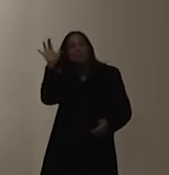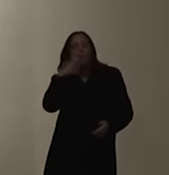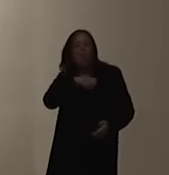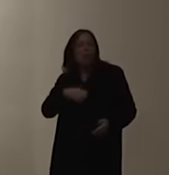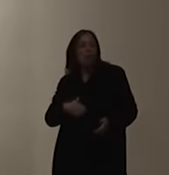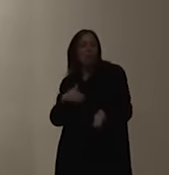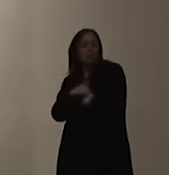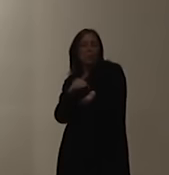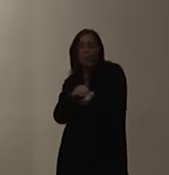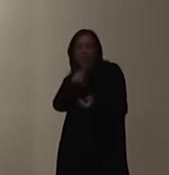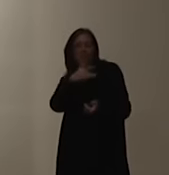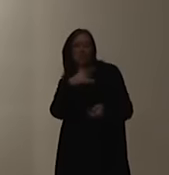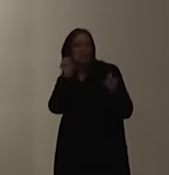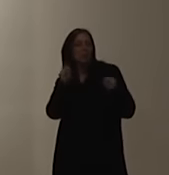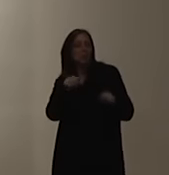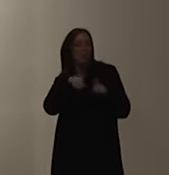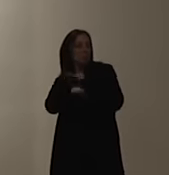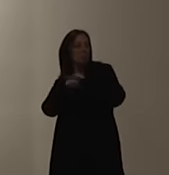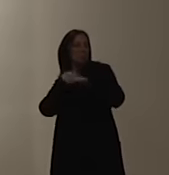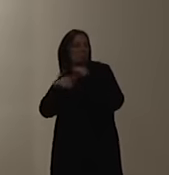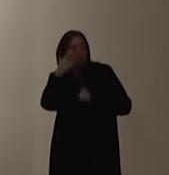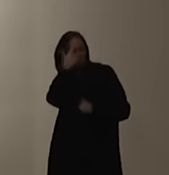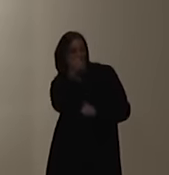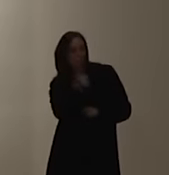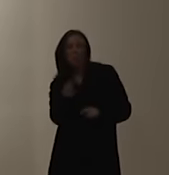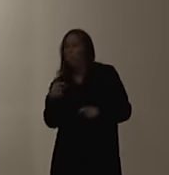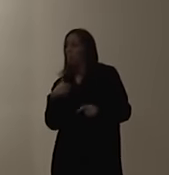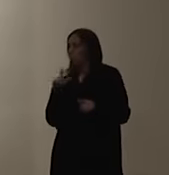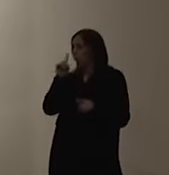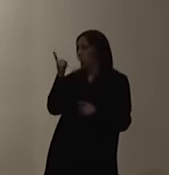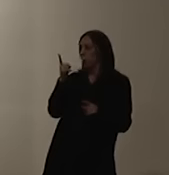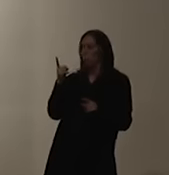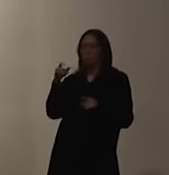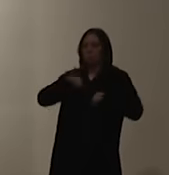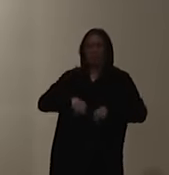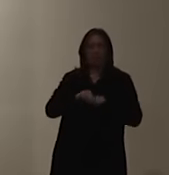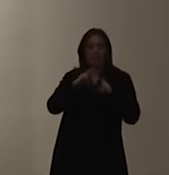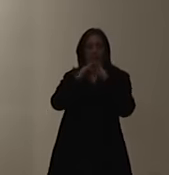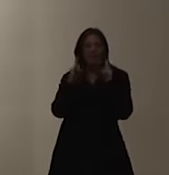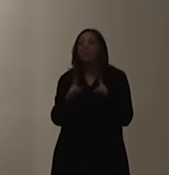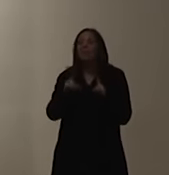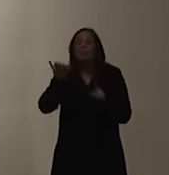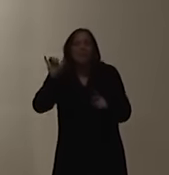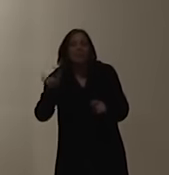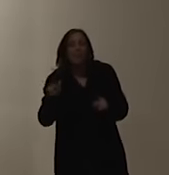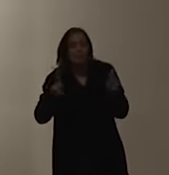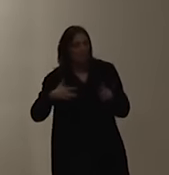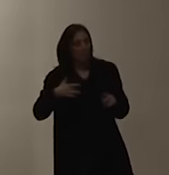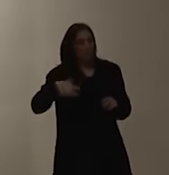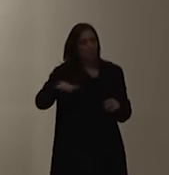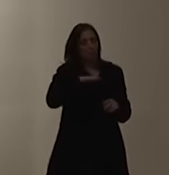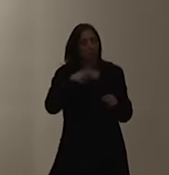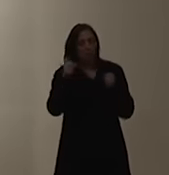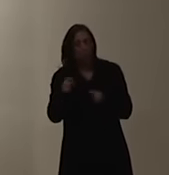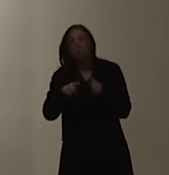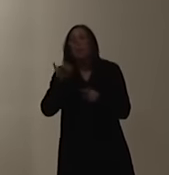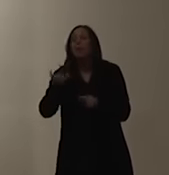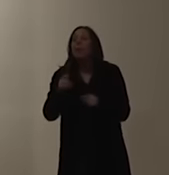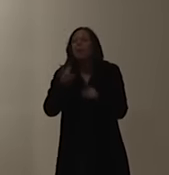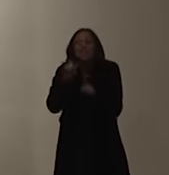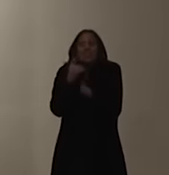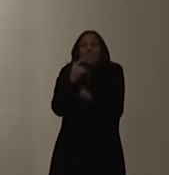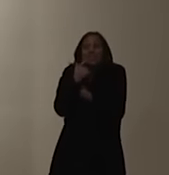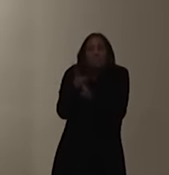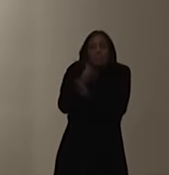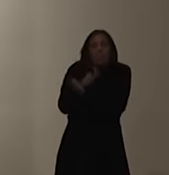please. That was the sentiment. This is just before Martin Salia, the surgeon, fell ill. And I said, I don't